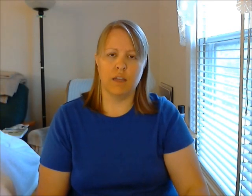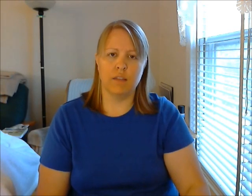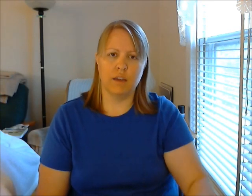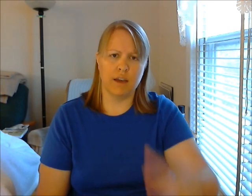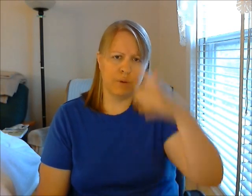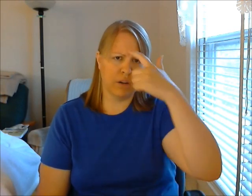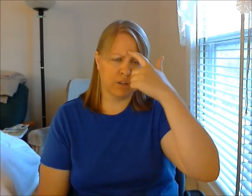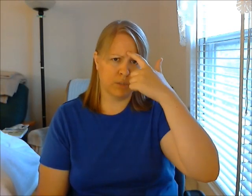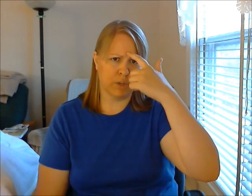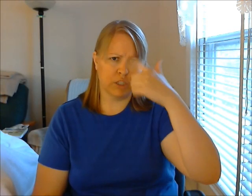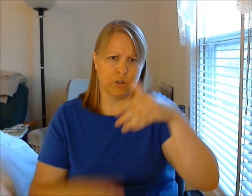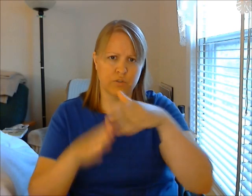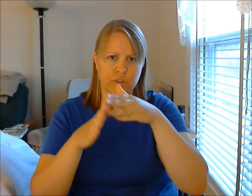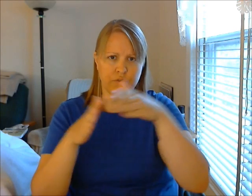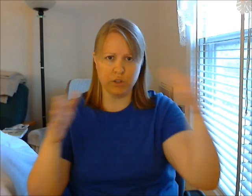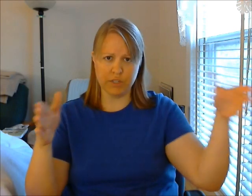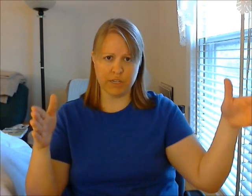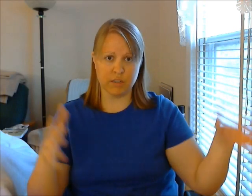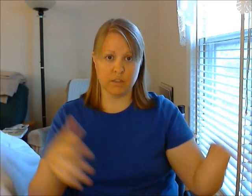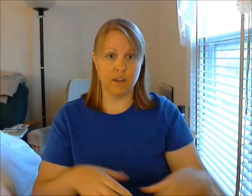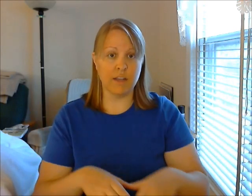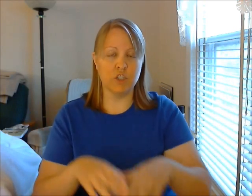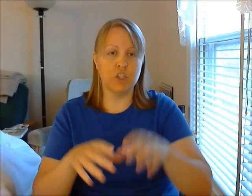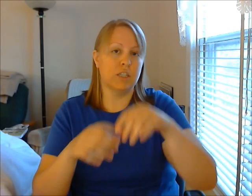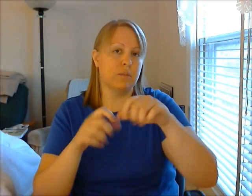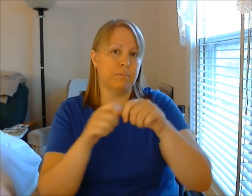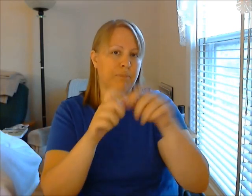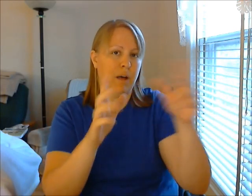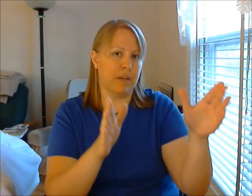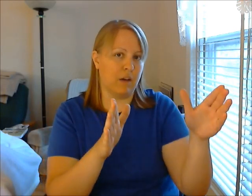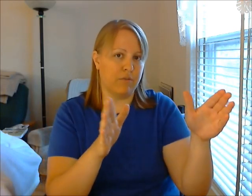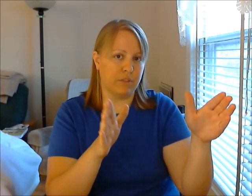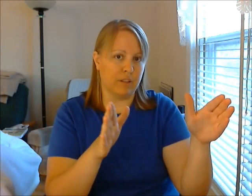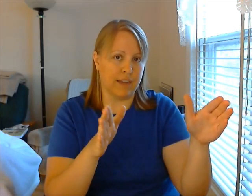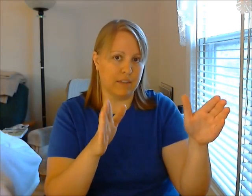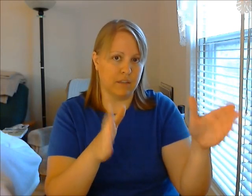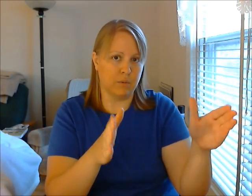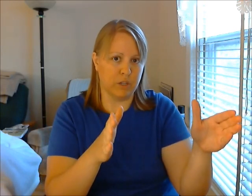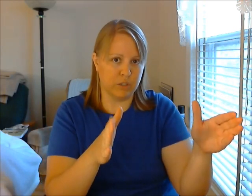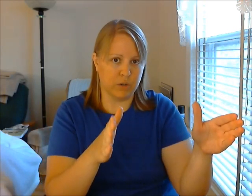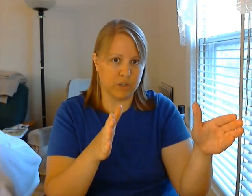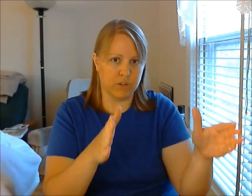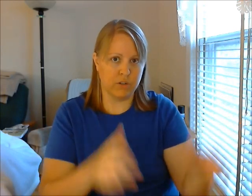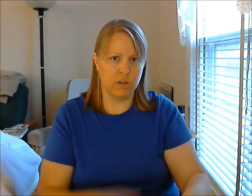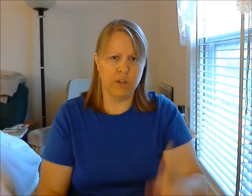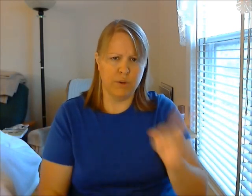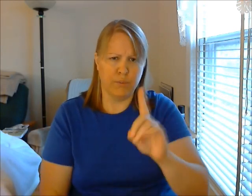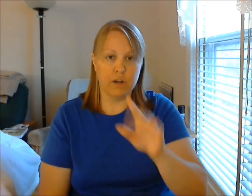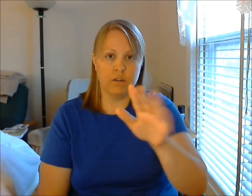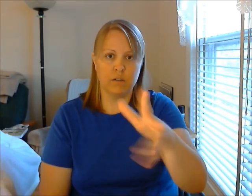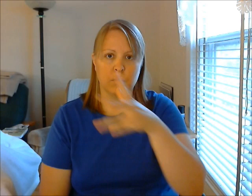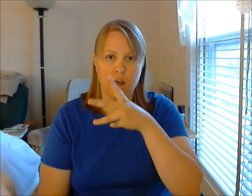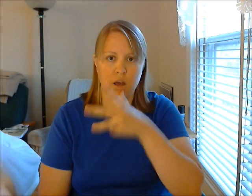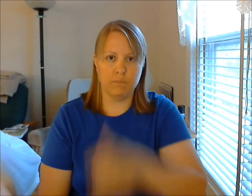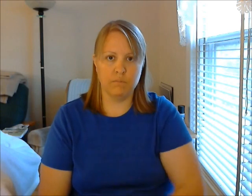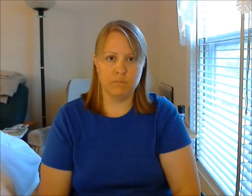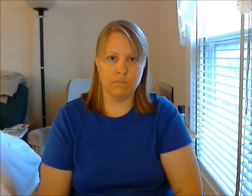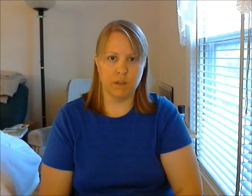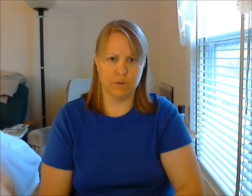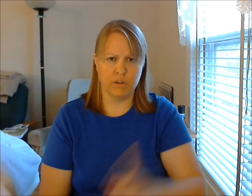the eyebrow expression goes for the full sentence, not just pop it out for the last WH question. Where your mom, I went